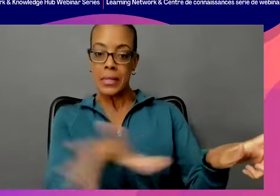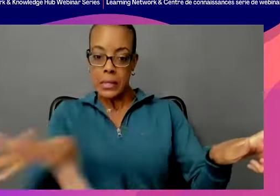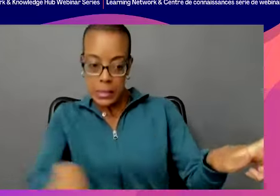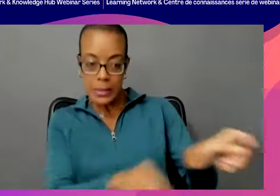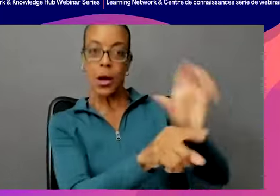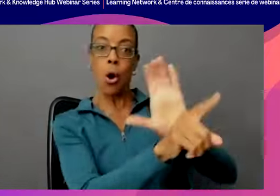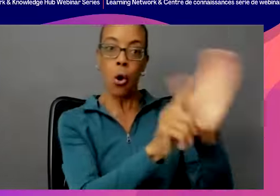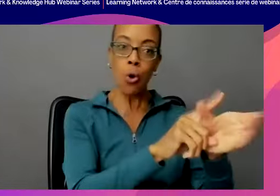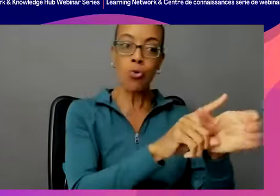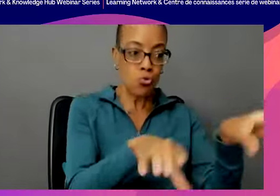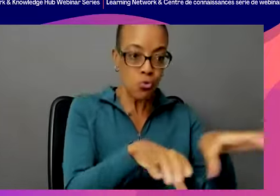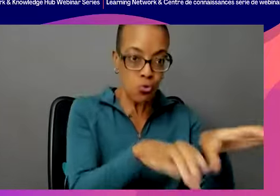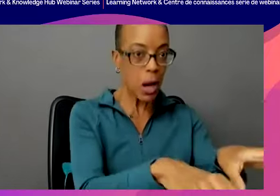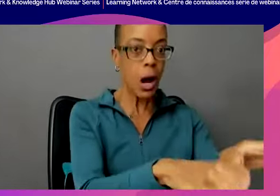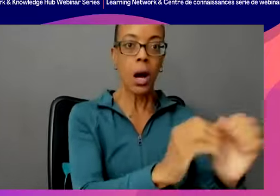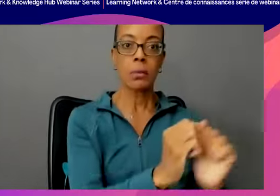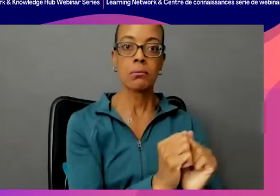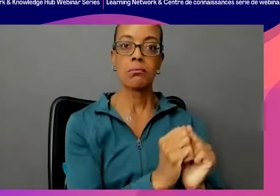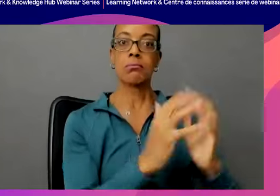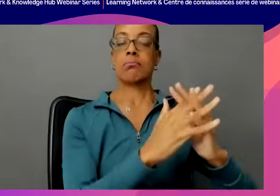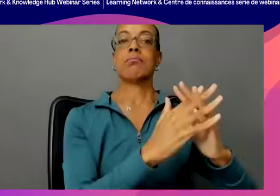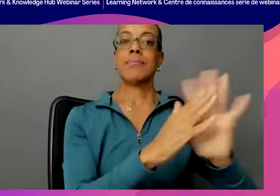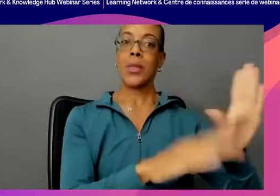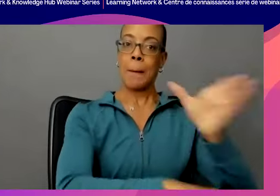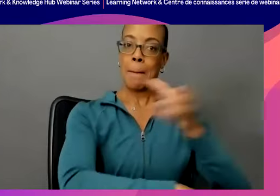is a way for a family to reclaim their power.